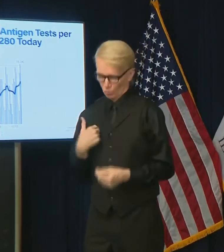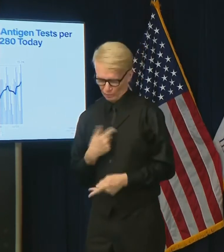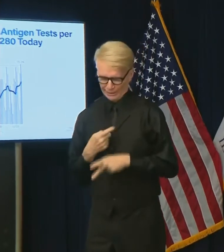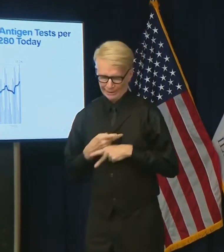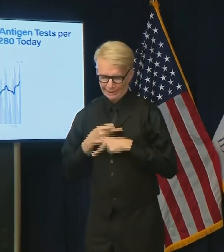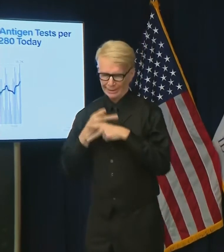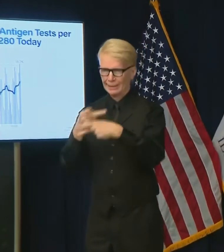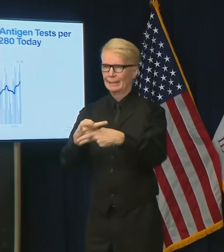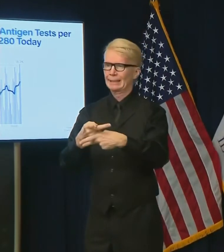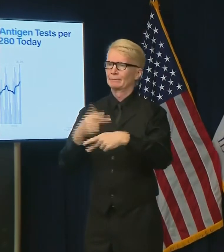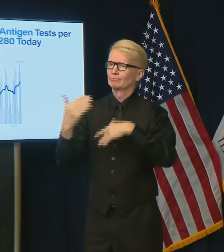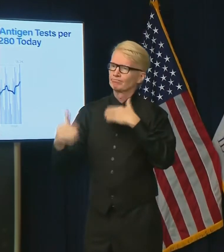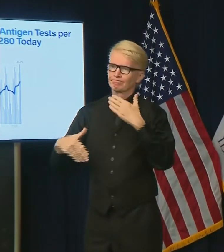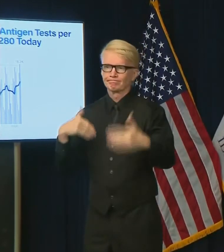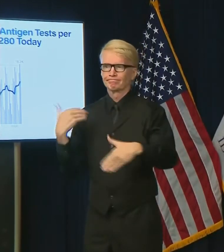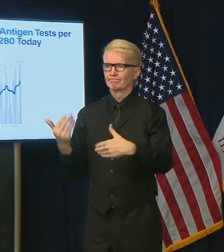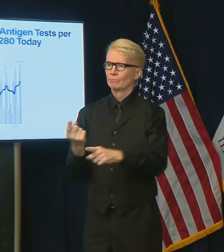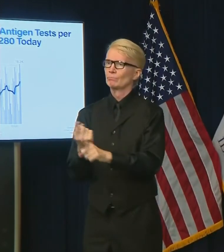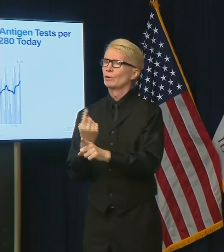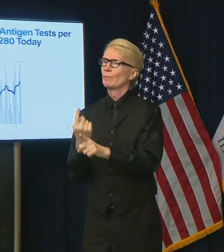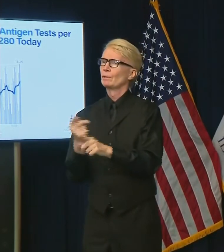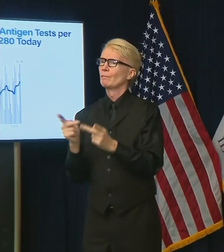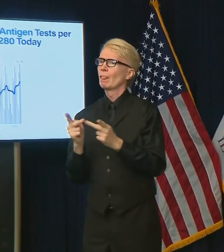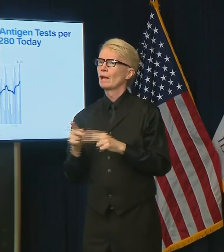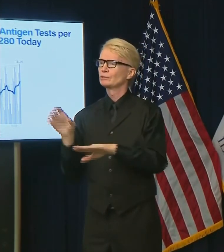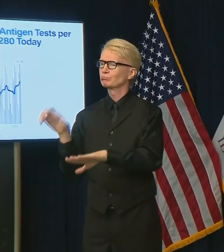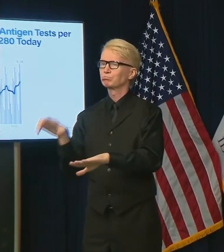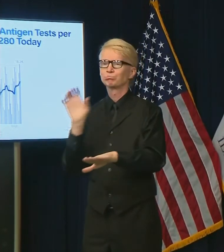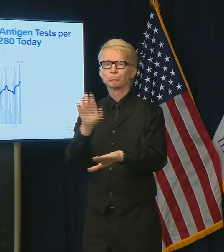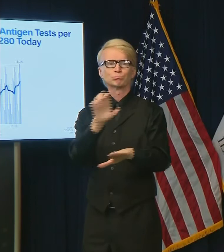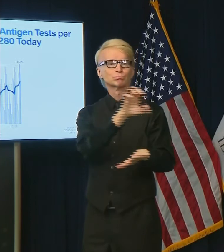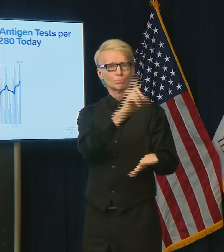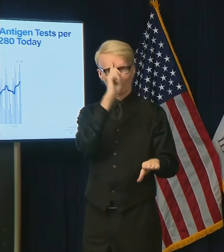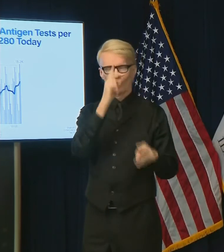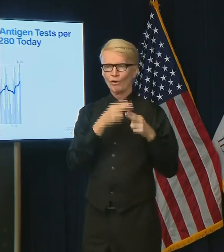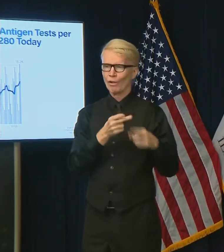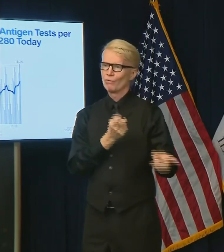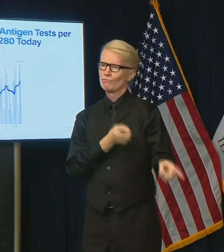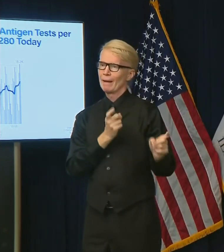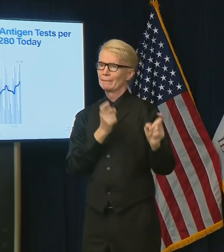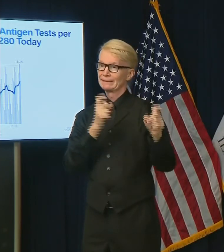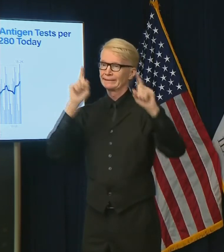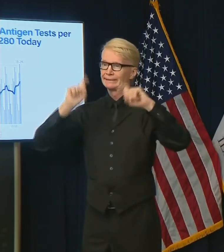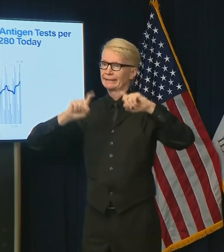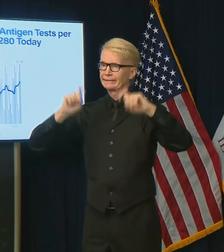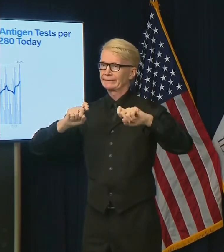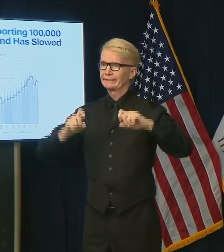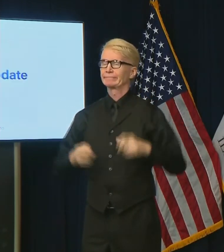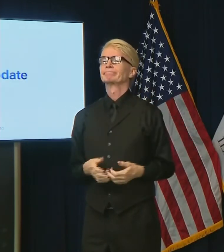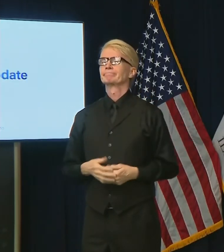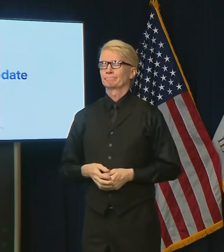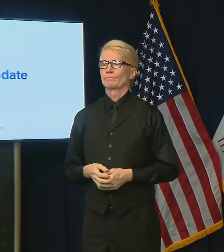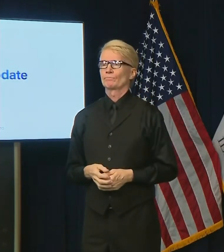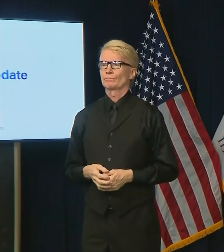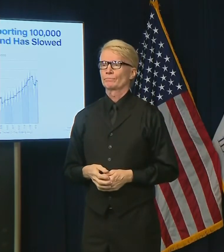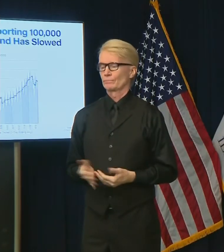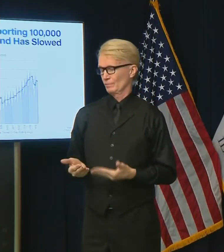out in more appropriate settings for rapid tests. As I announced in